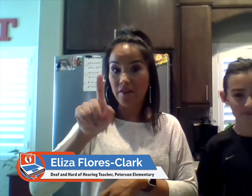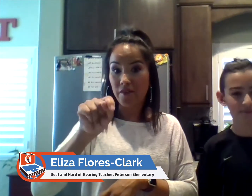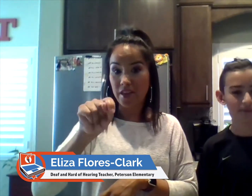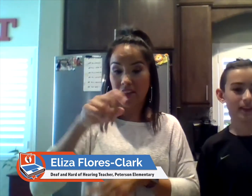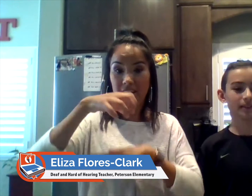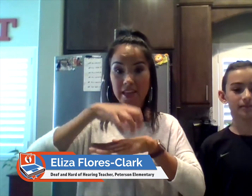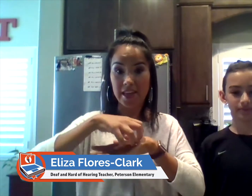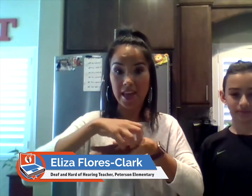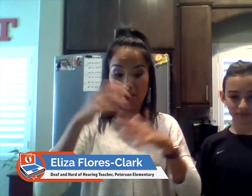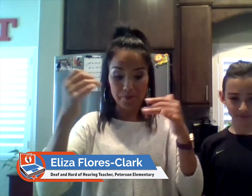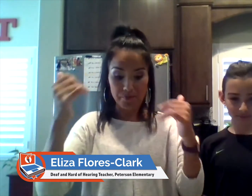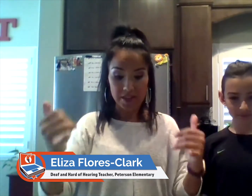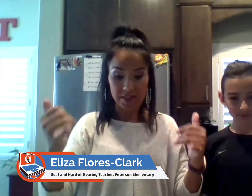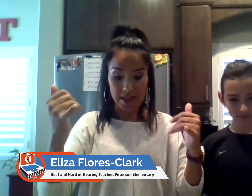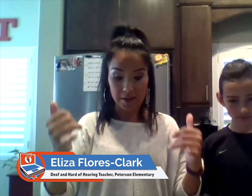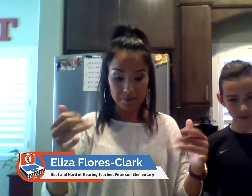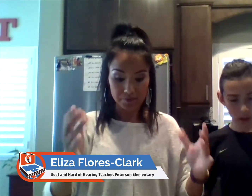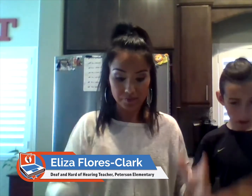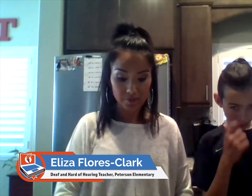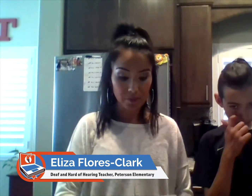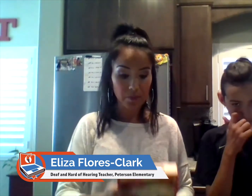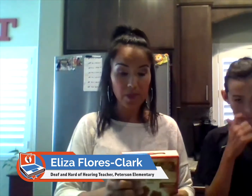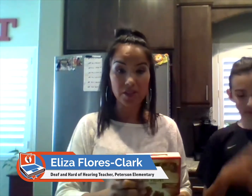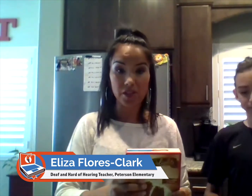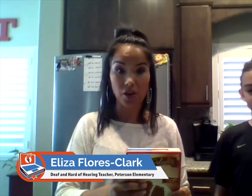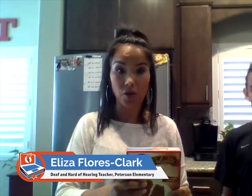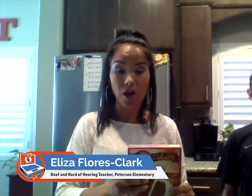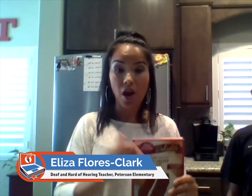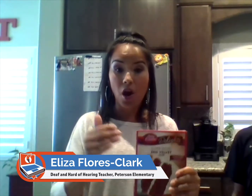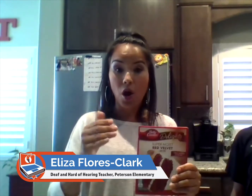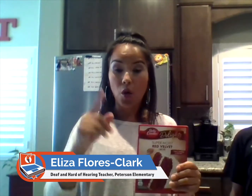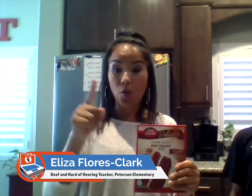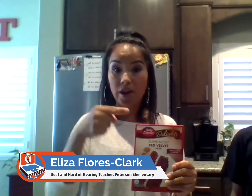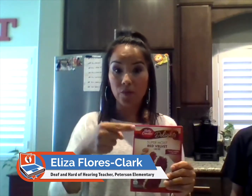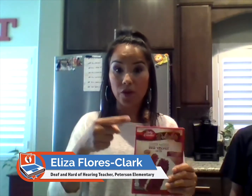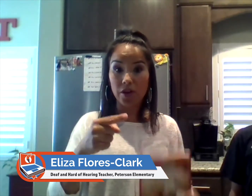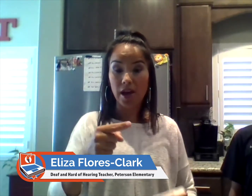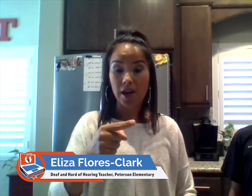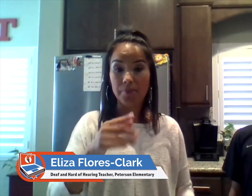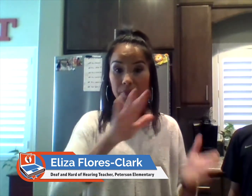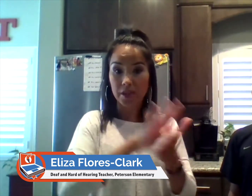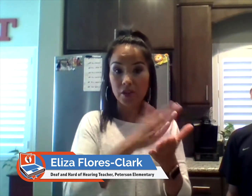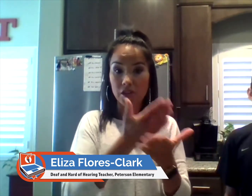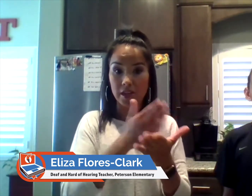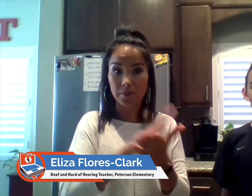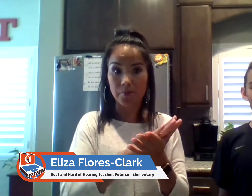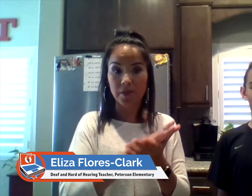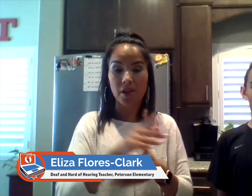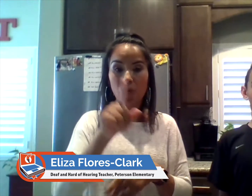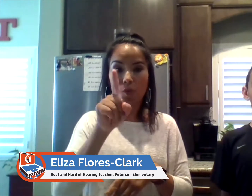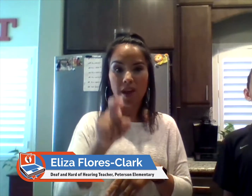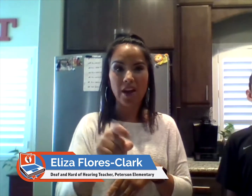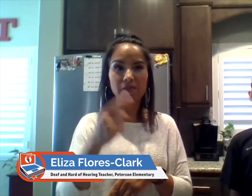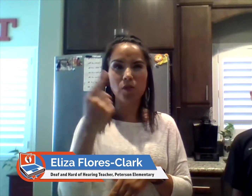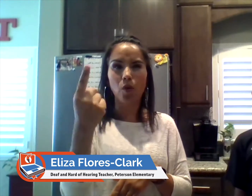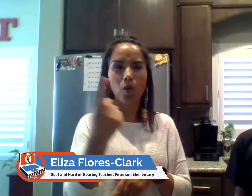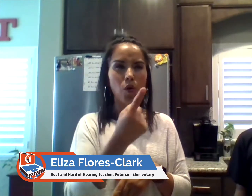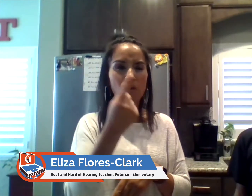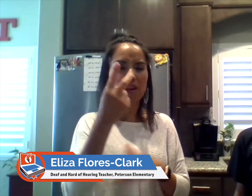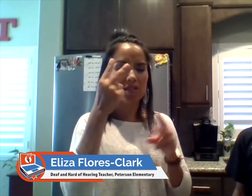velvet cake today. So when we're cooking, we have to always